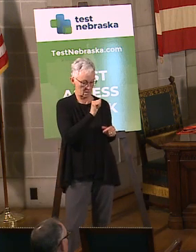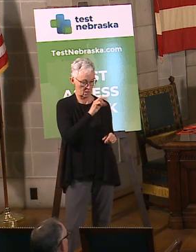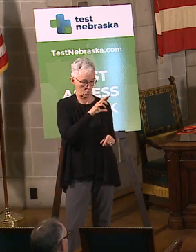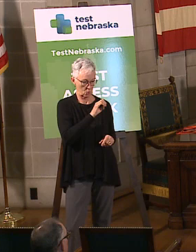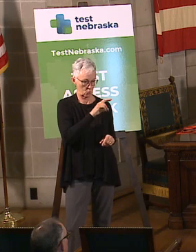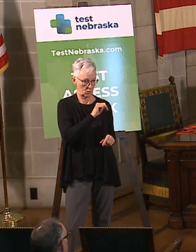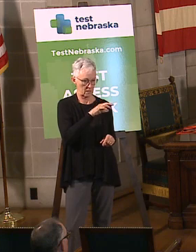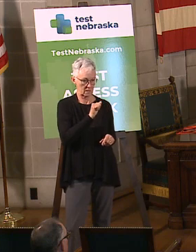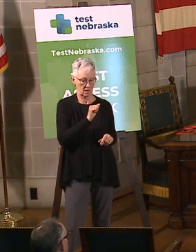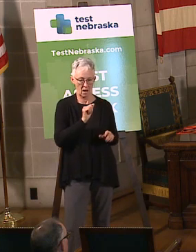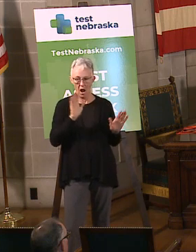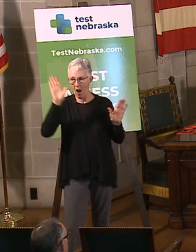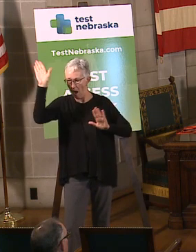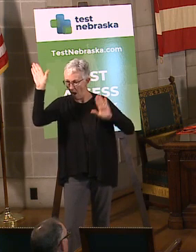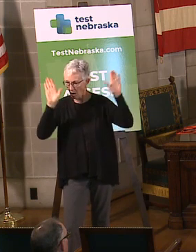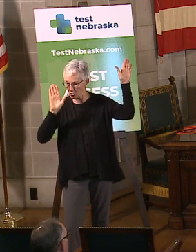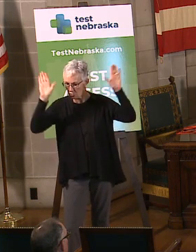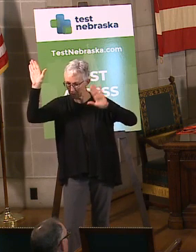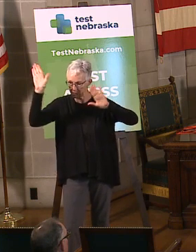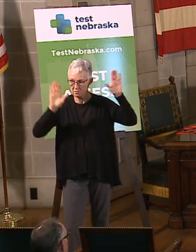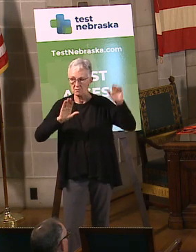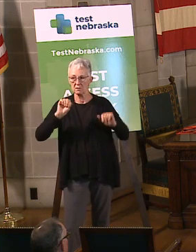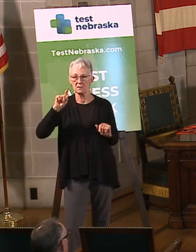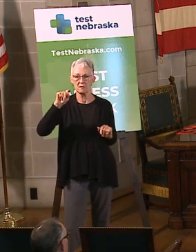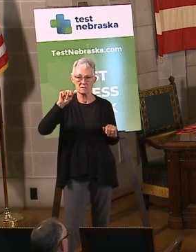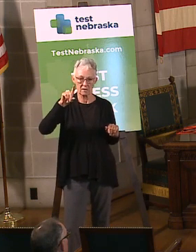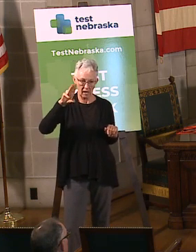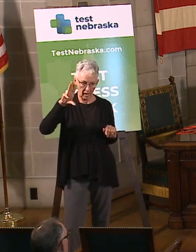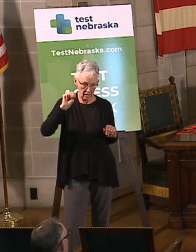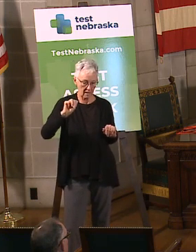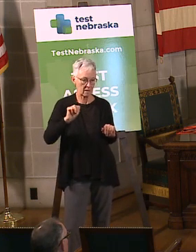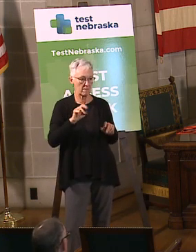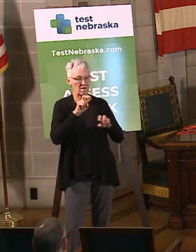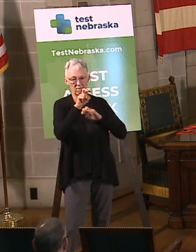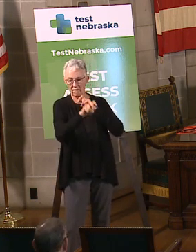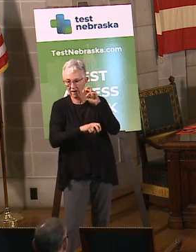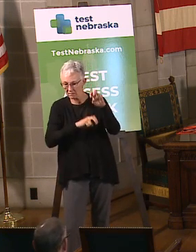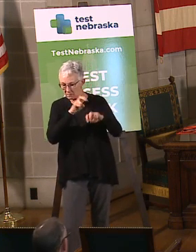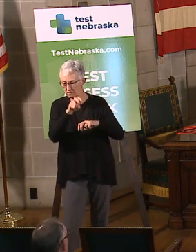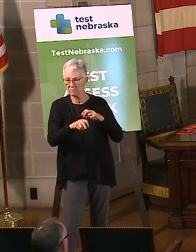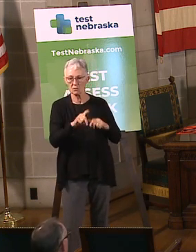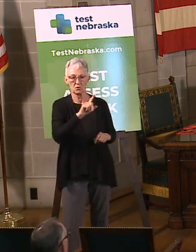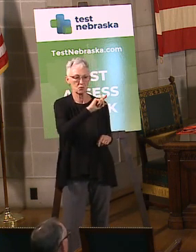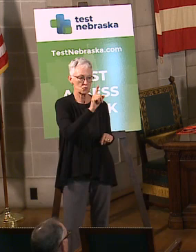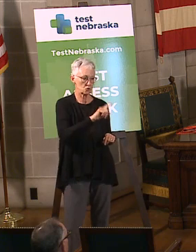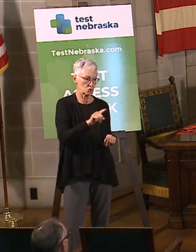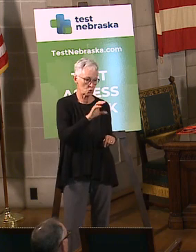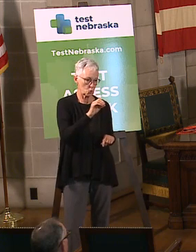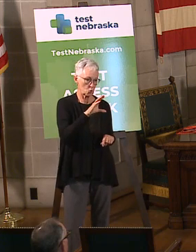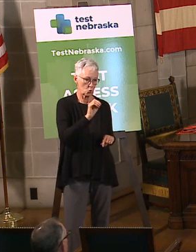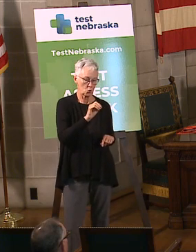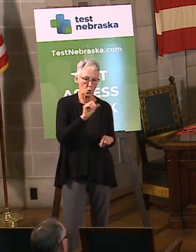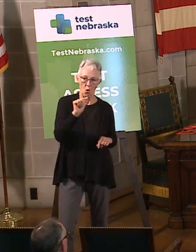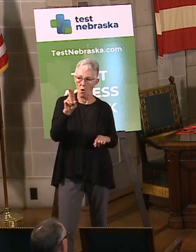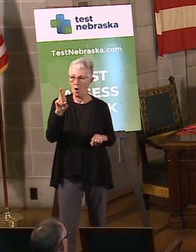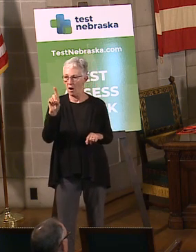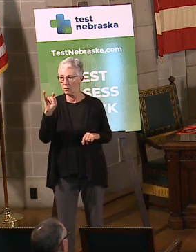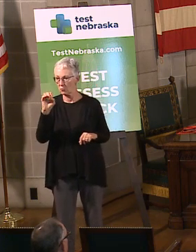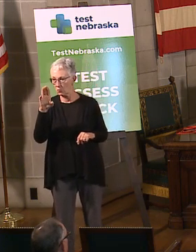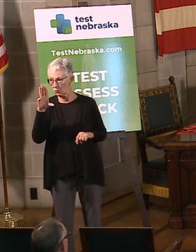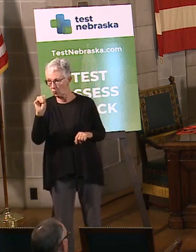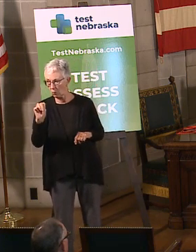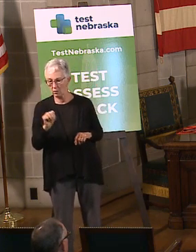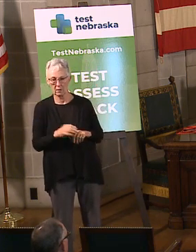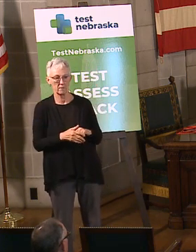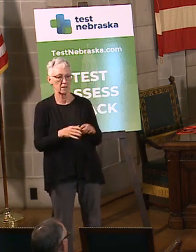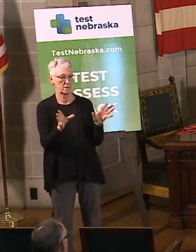auctions, stadiums, tracks, fairgrounds, festivals, zoos, auditoriums, large event conference rooms, meeting